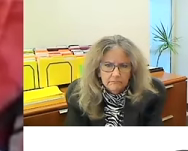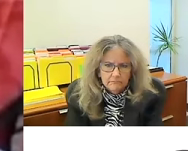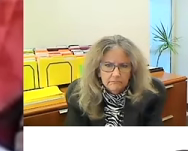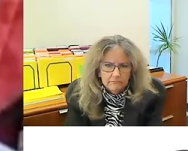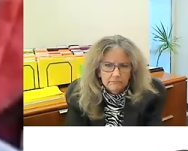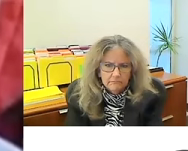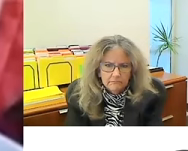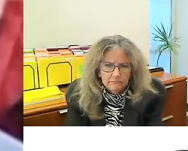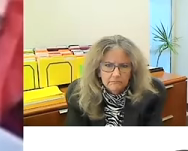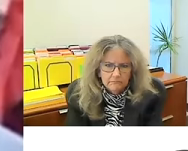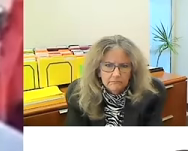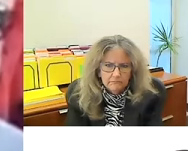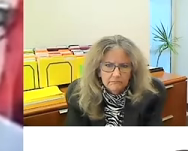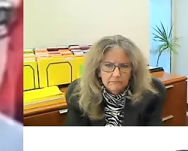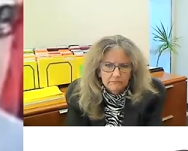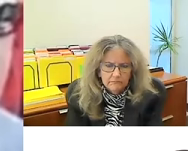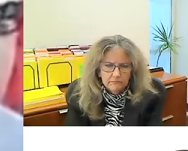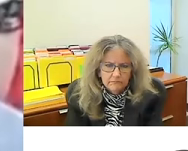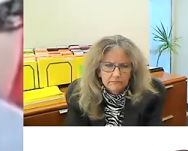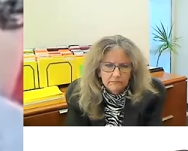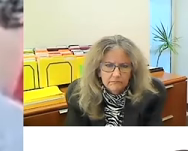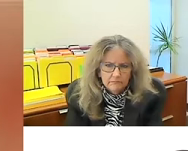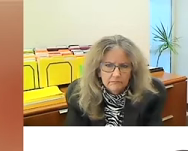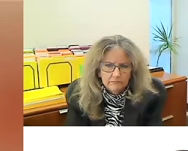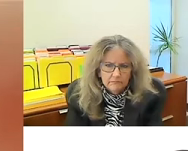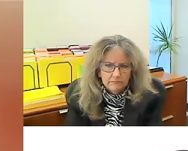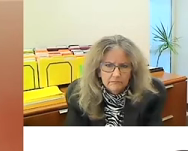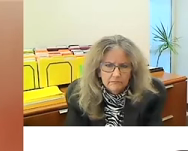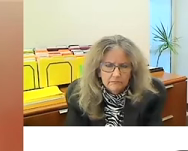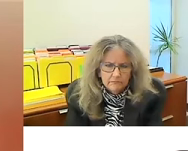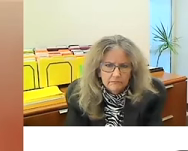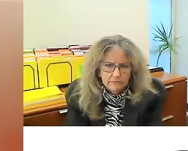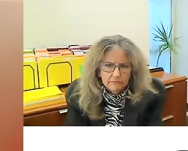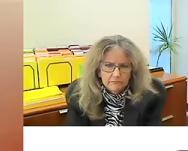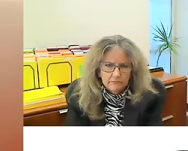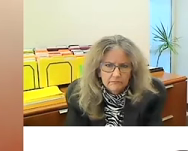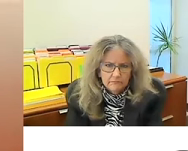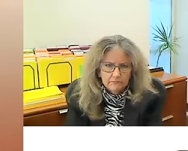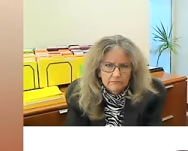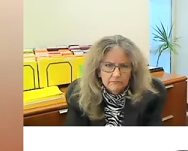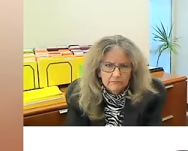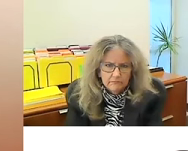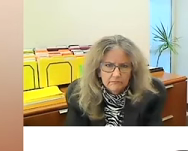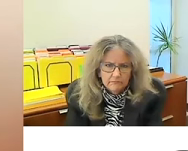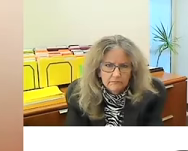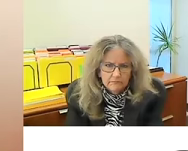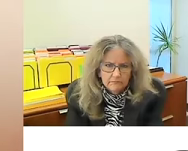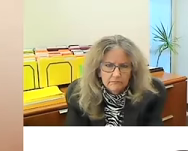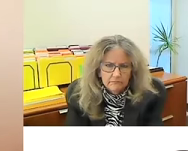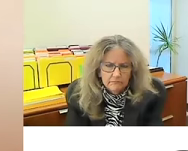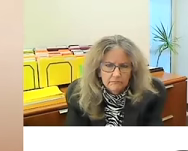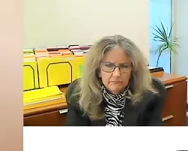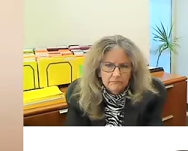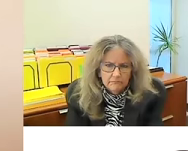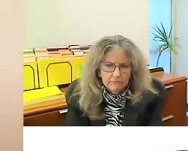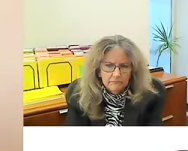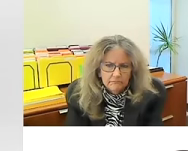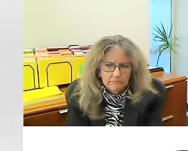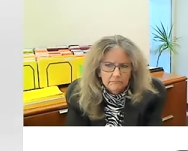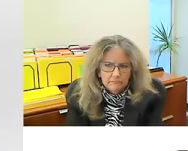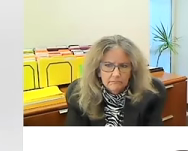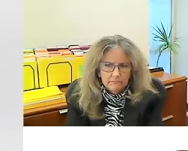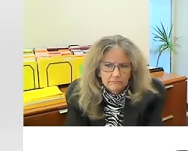strong right arms. Every day is a family reunion because every man, every good man, and every